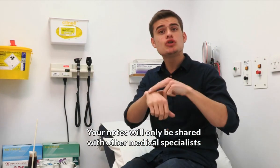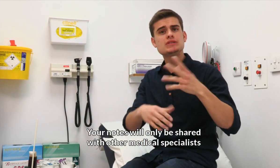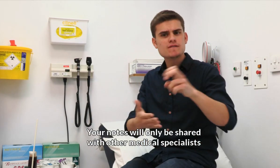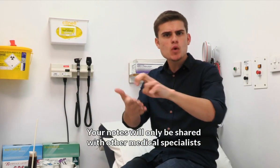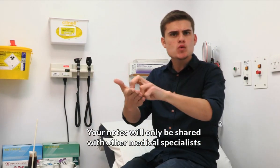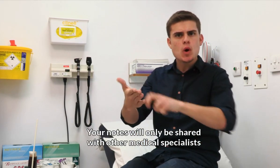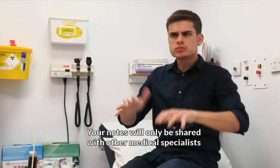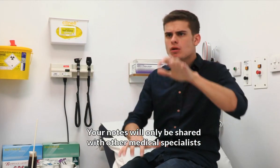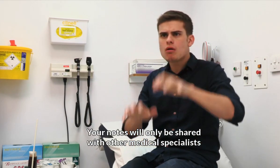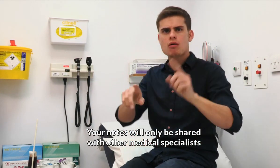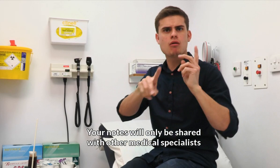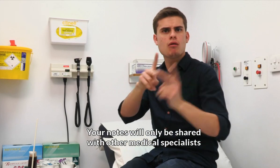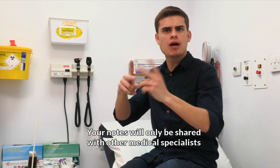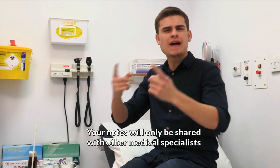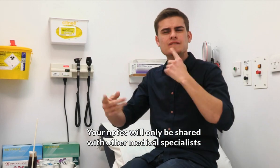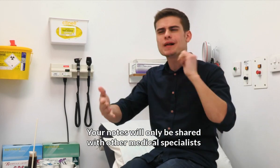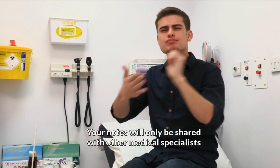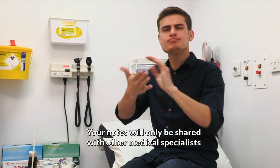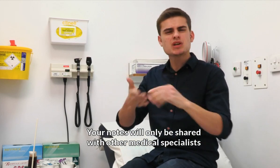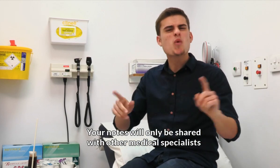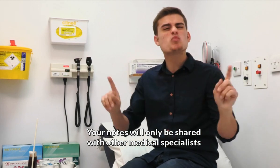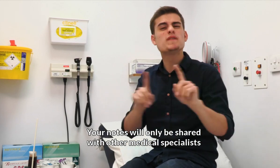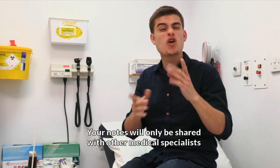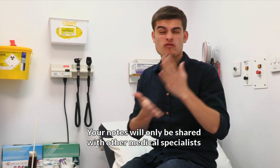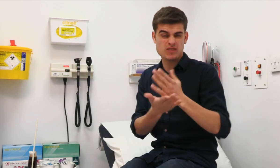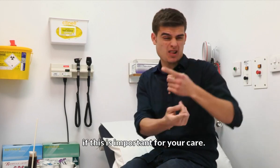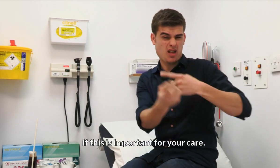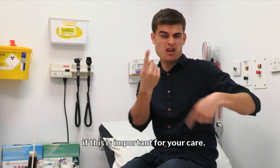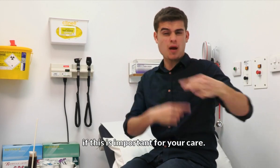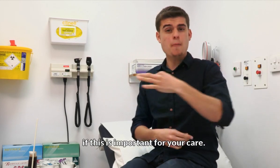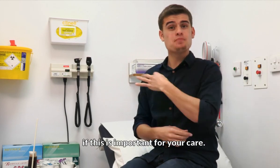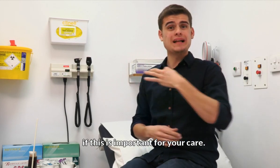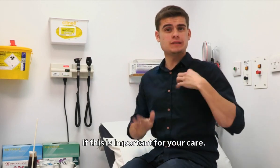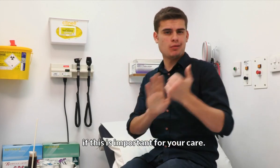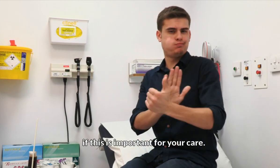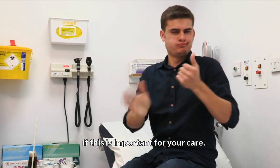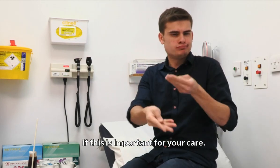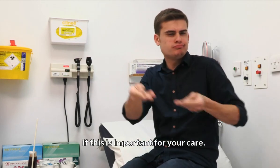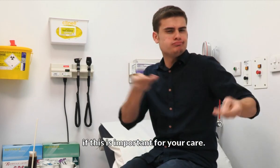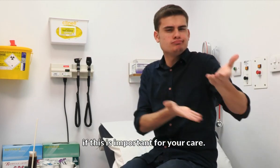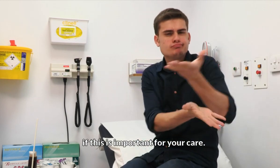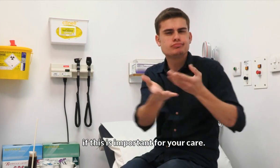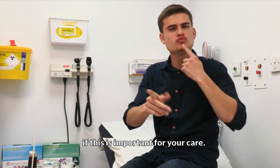Your notes will only be shared with other medical specialists if this is important for your care.